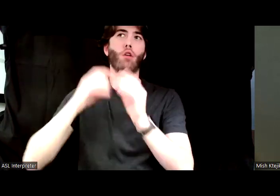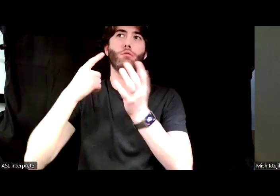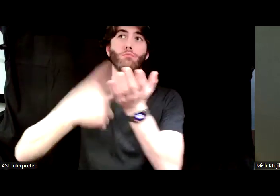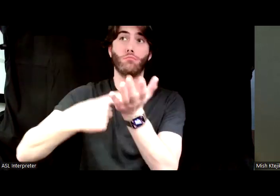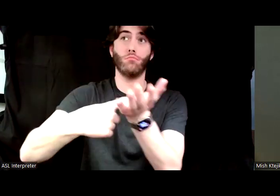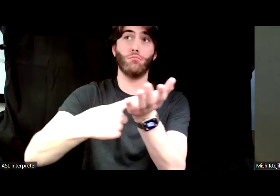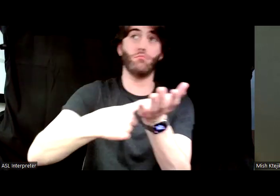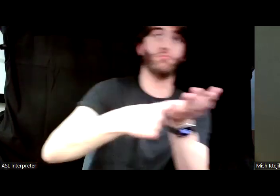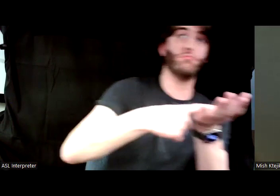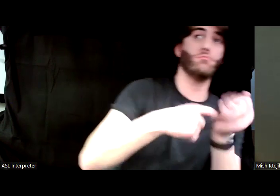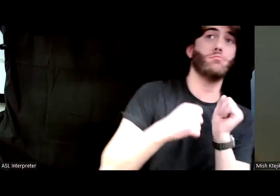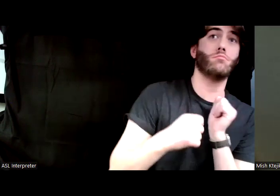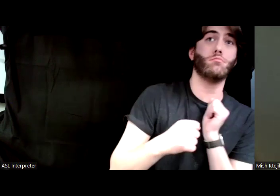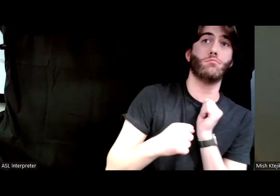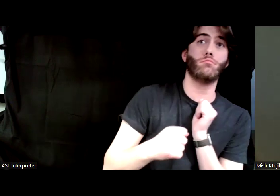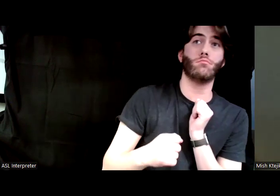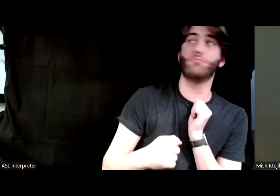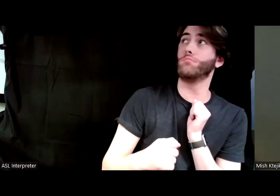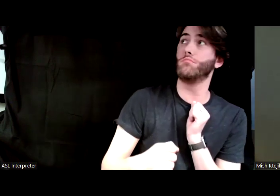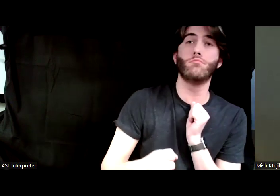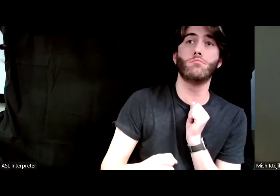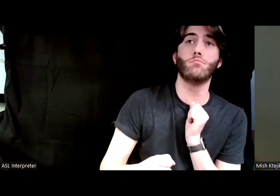And that we're using that as a rough draft.